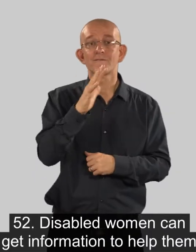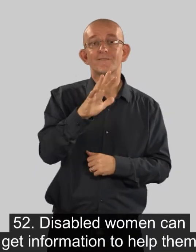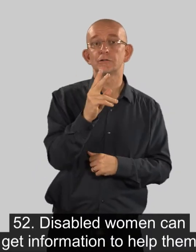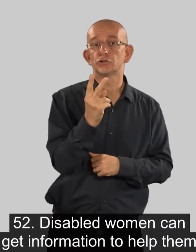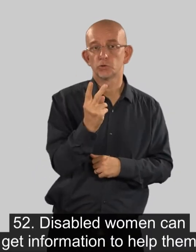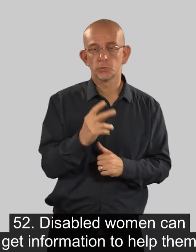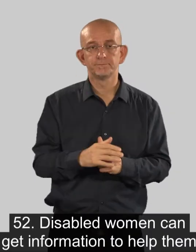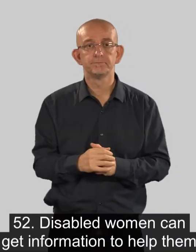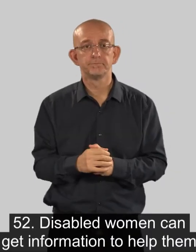52.